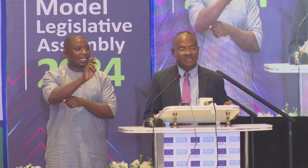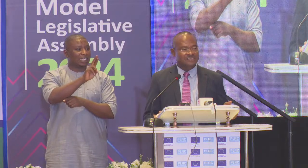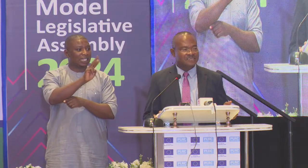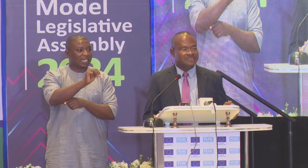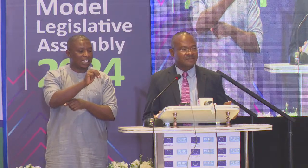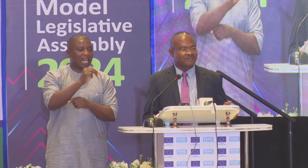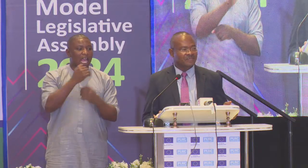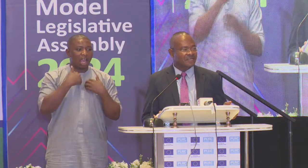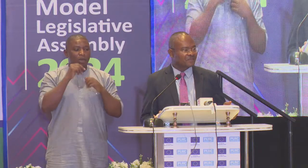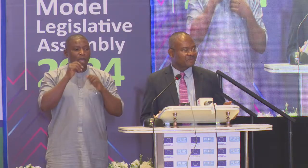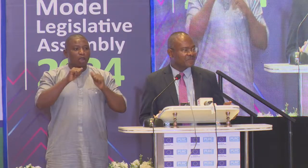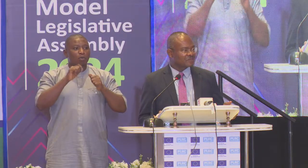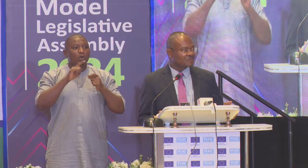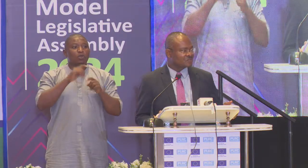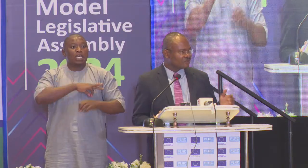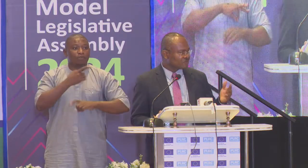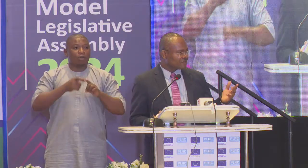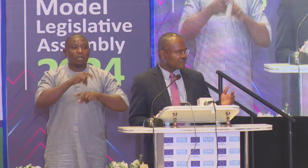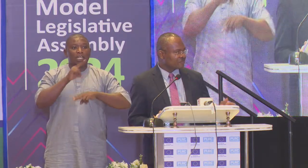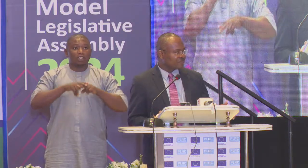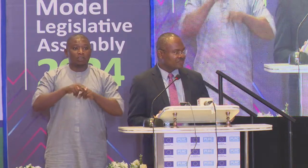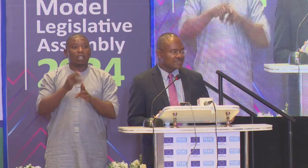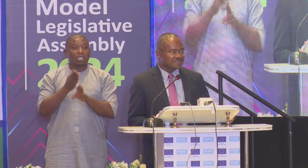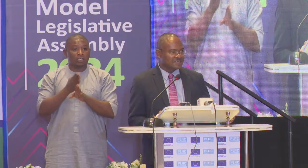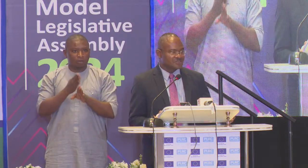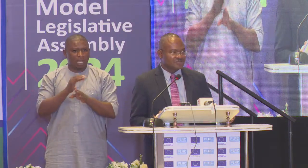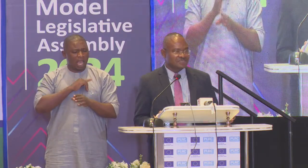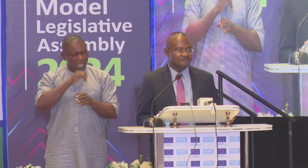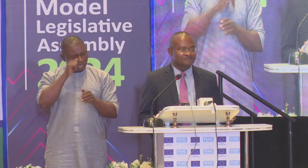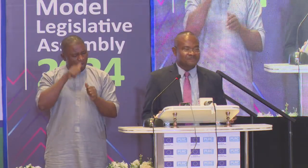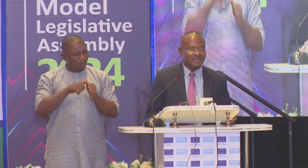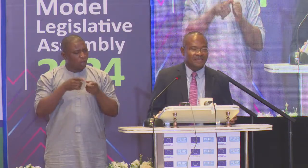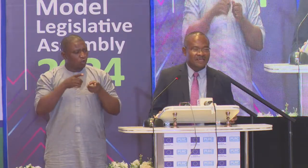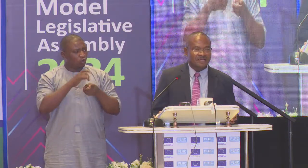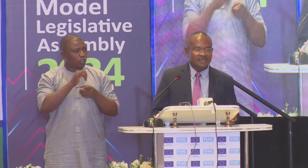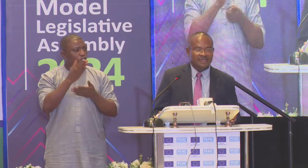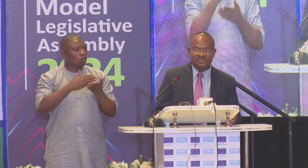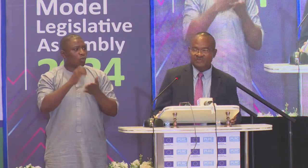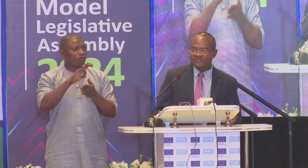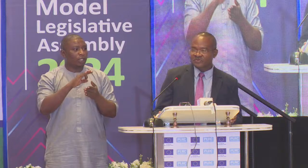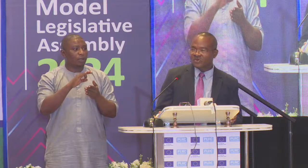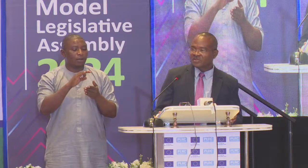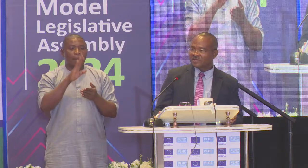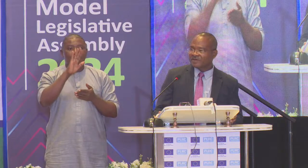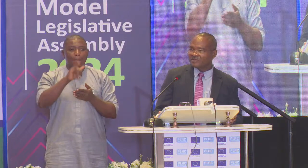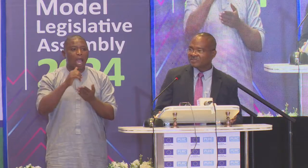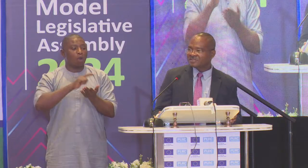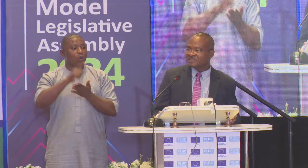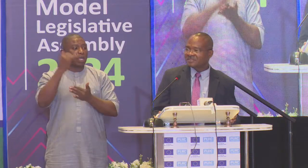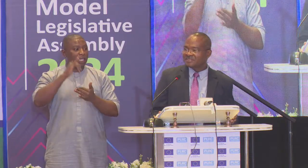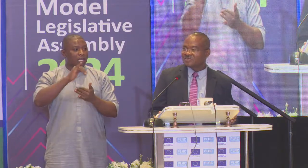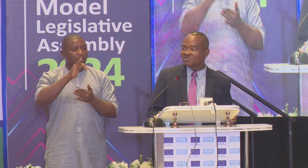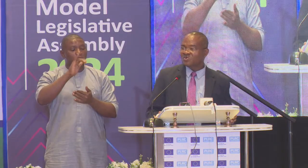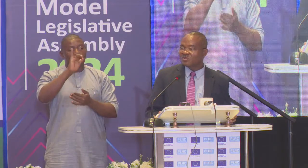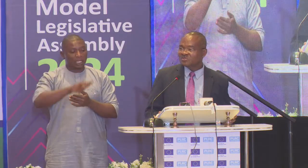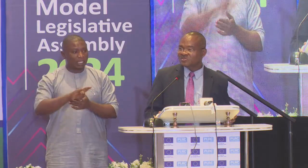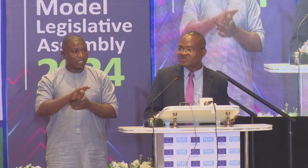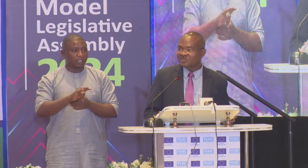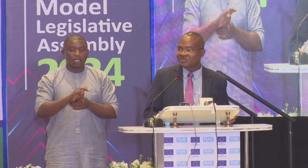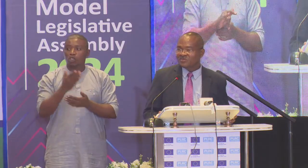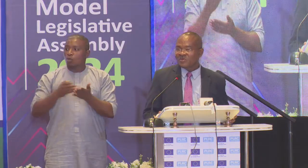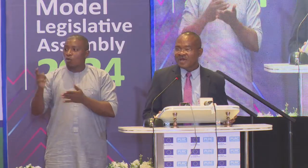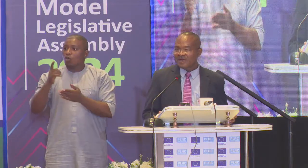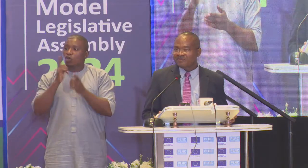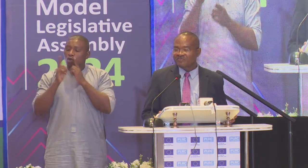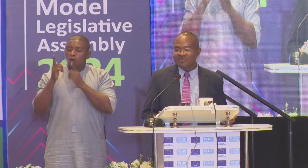the National Assembly. I remember during some of the bi-weekly sessions that some of you talked about the distrust